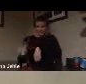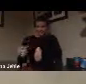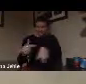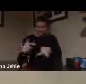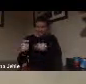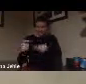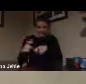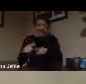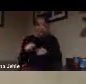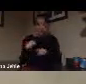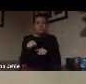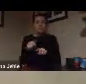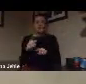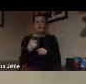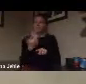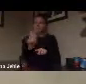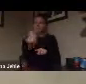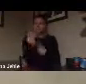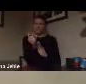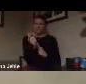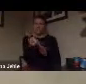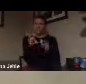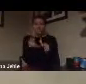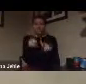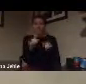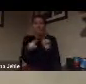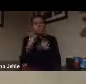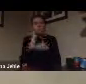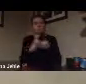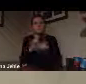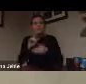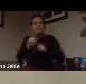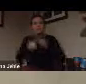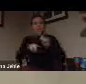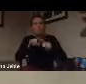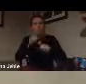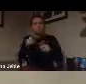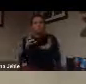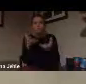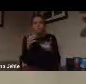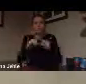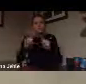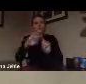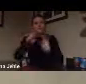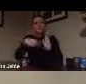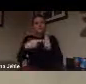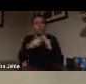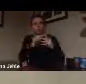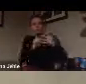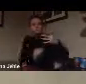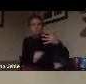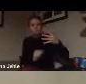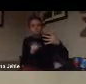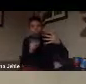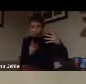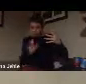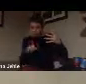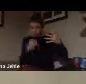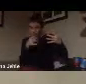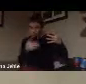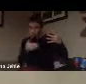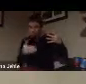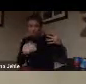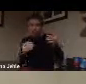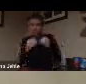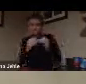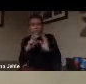probably have 15 minutes left, but there's some questions of what are the different roles there are. Maybe that's coming. Are there more